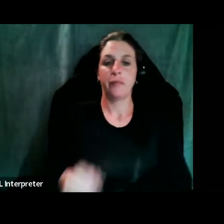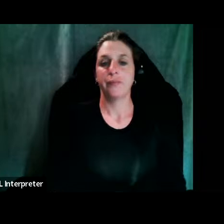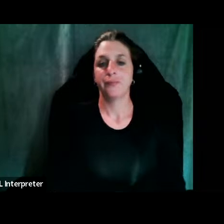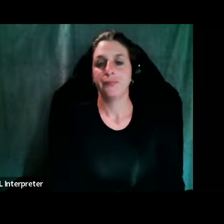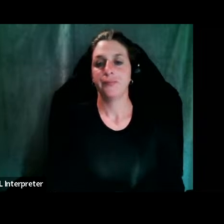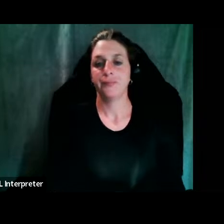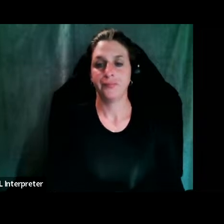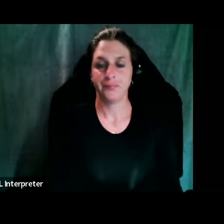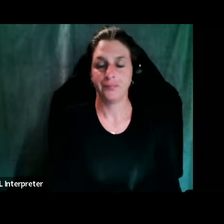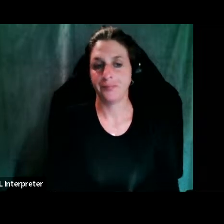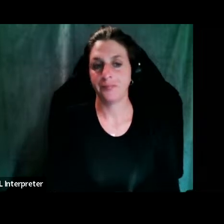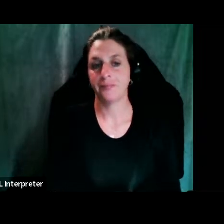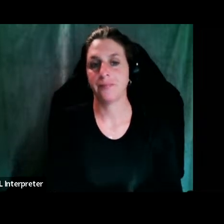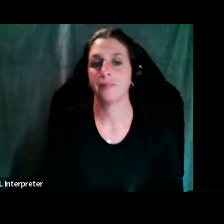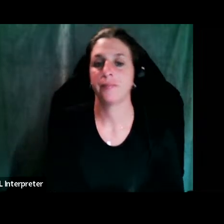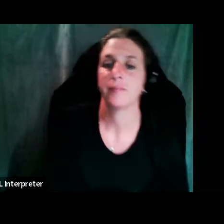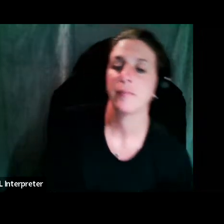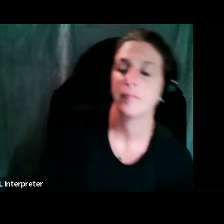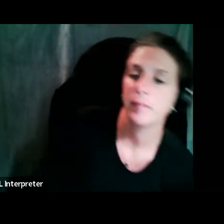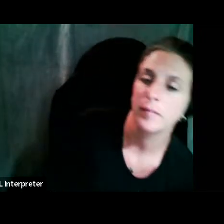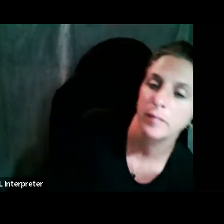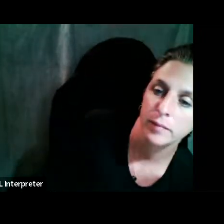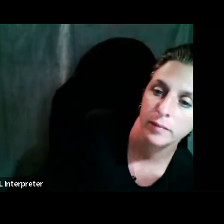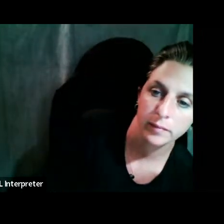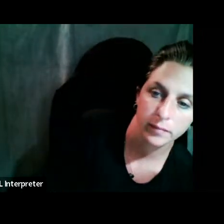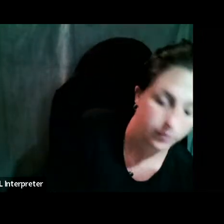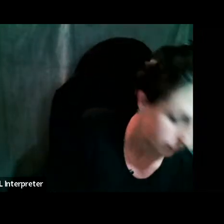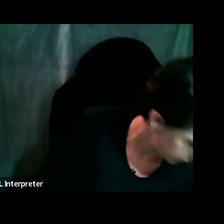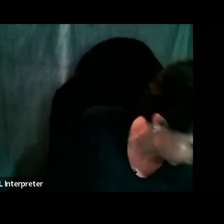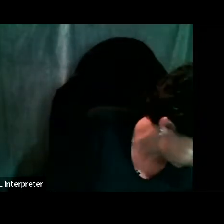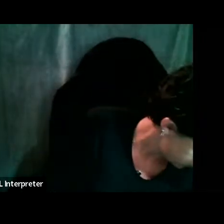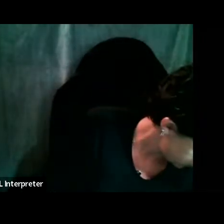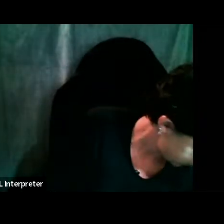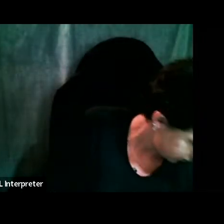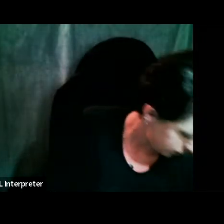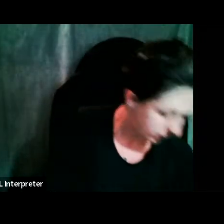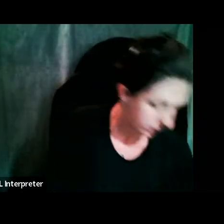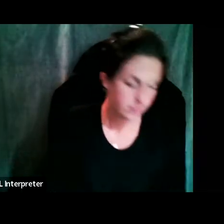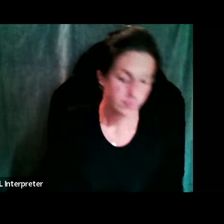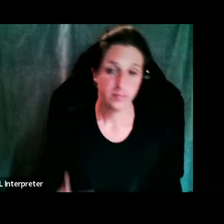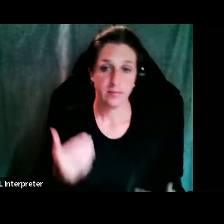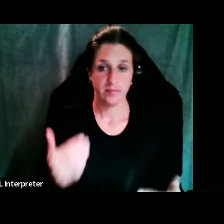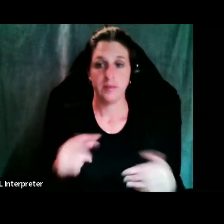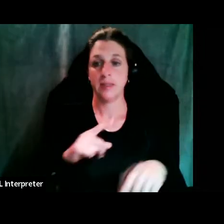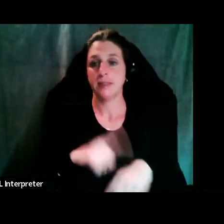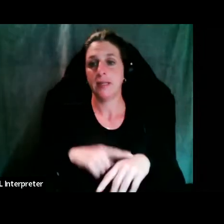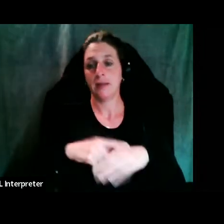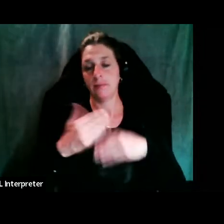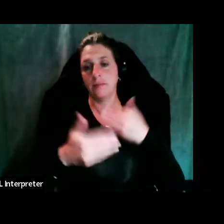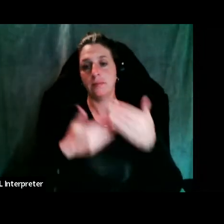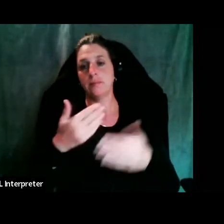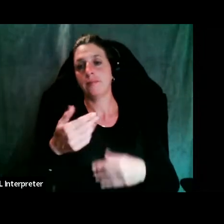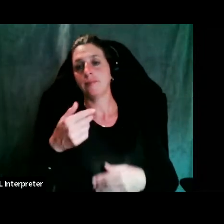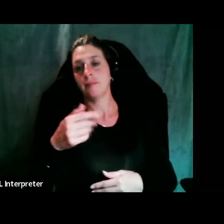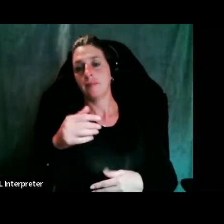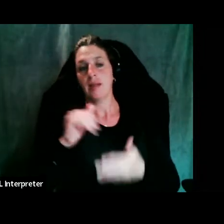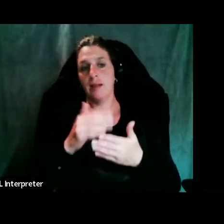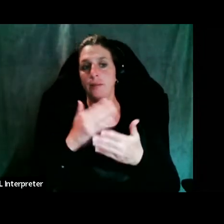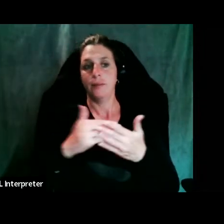No. Yeah. Haven't been meeting. Yeah. Well, who is? Time to get on that. And that's part of you